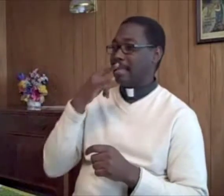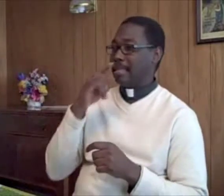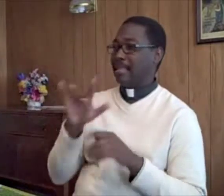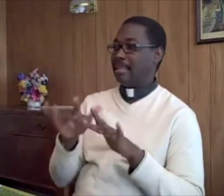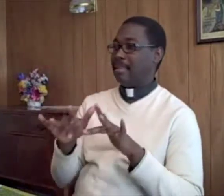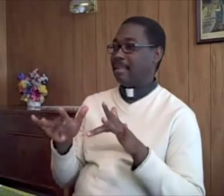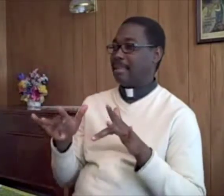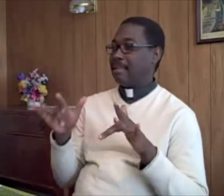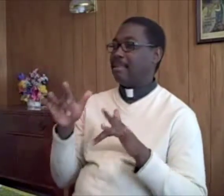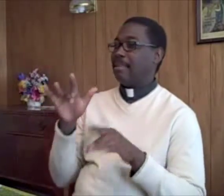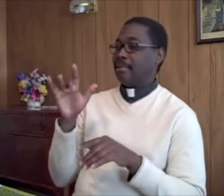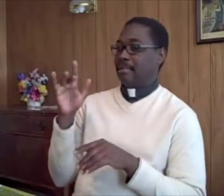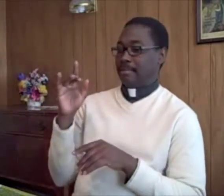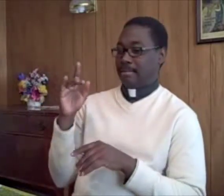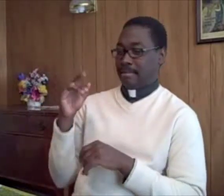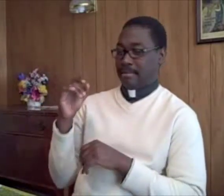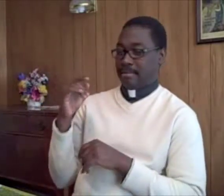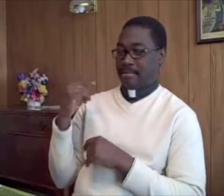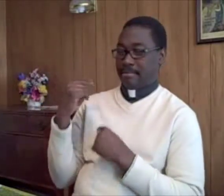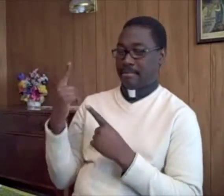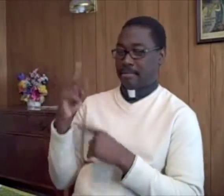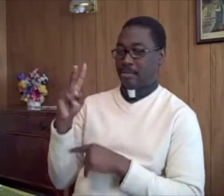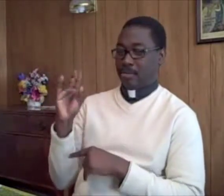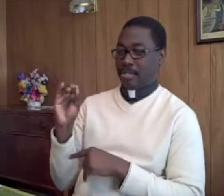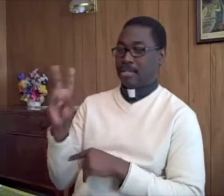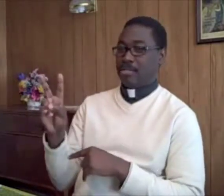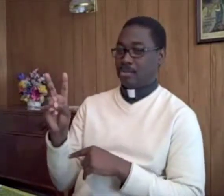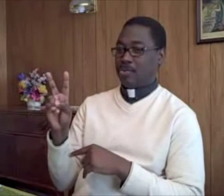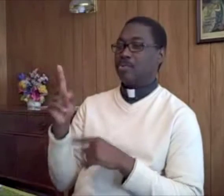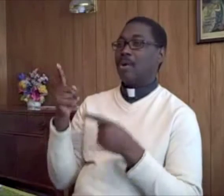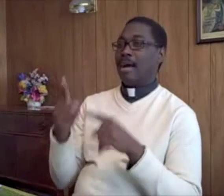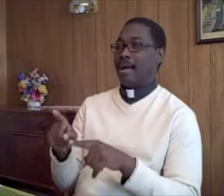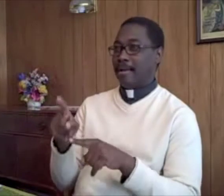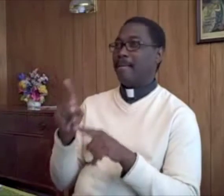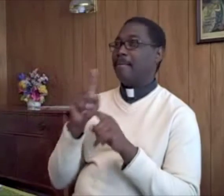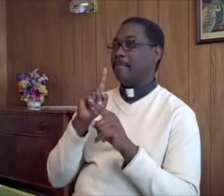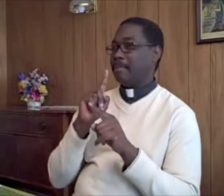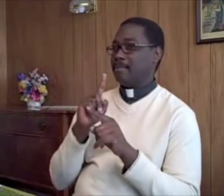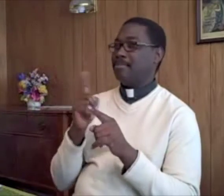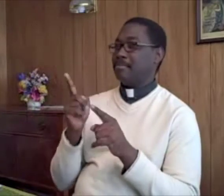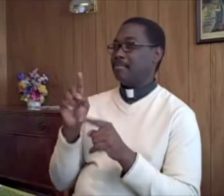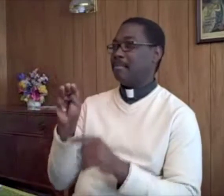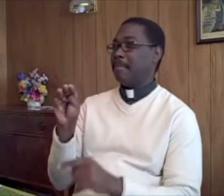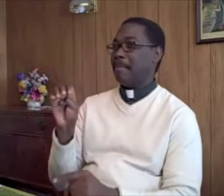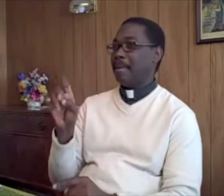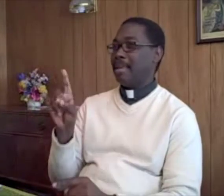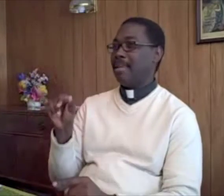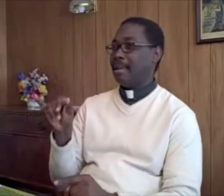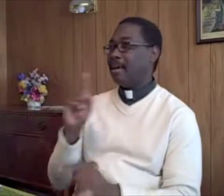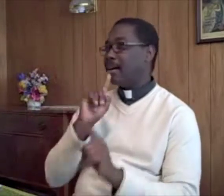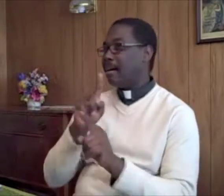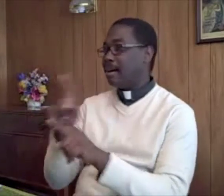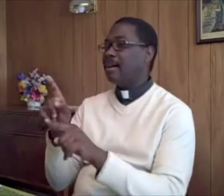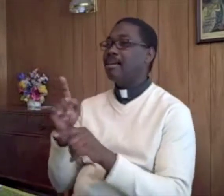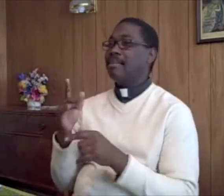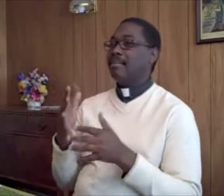I'm not sure exactly why, but I know it probably has something to do with some of the incidences with children back